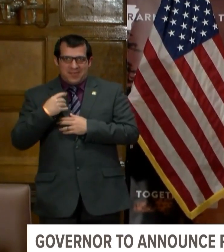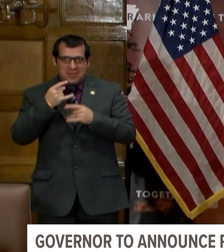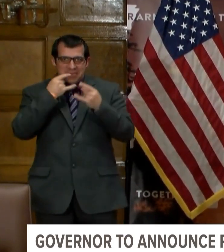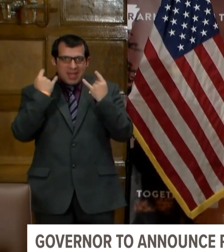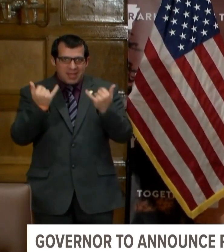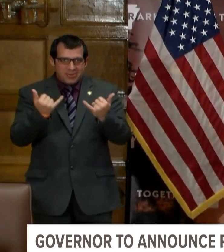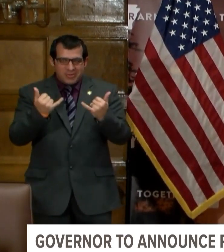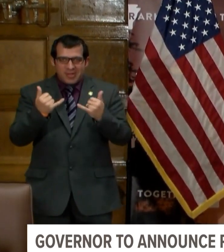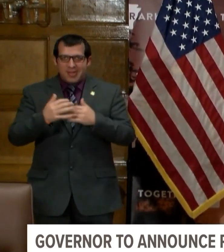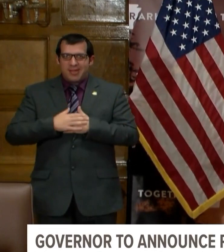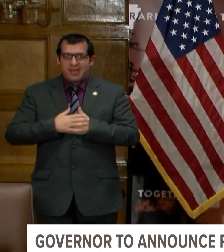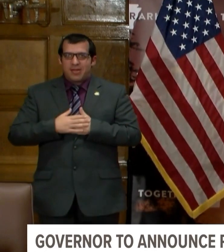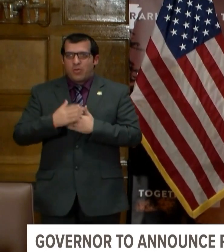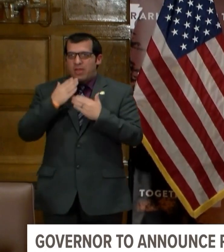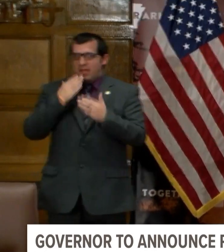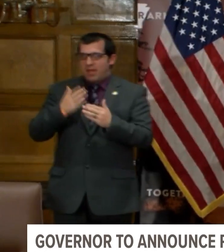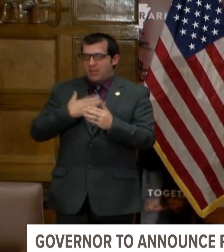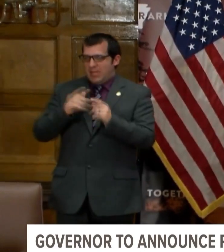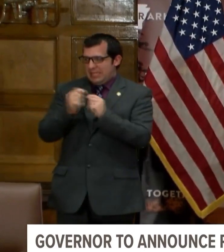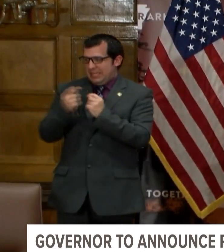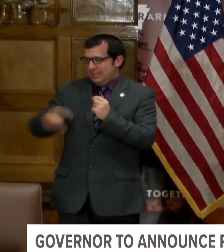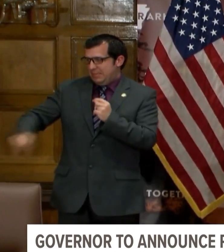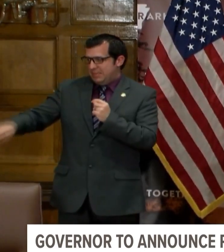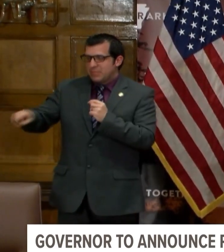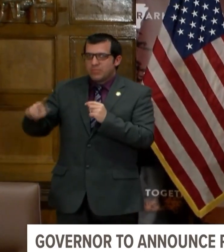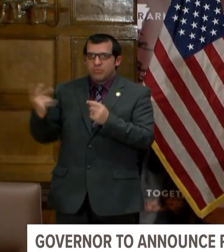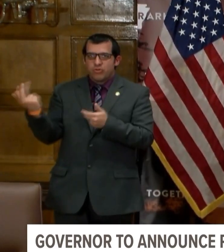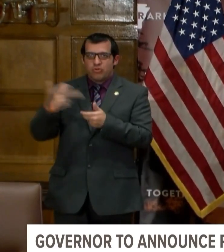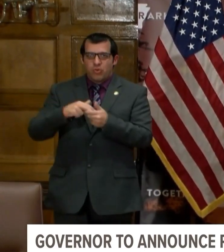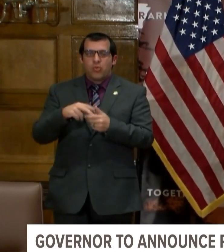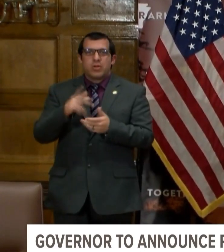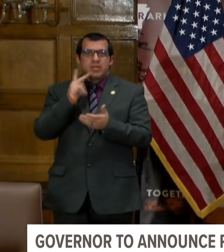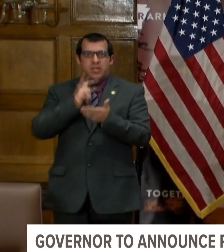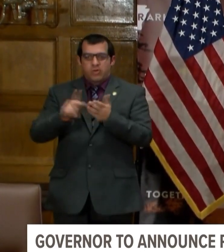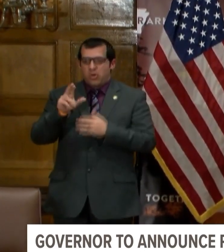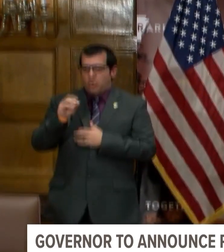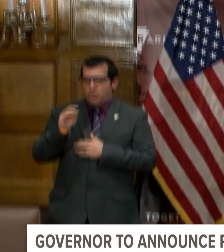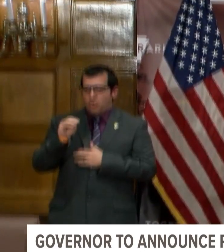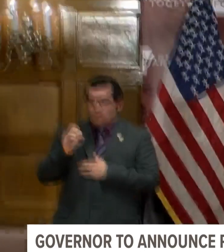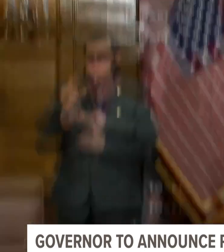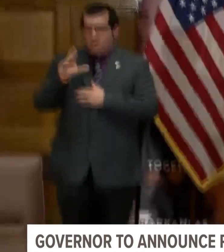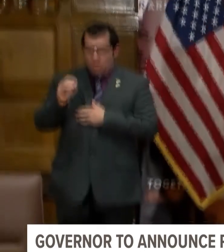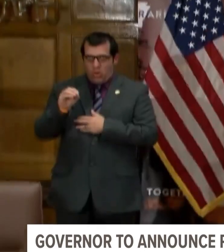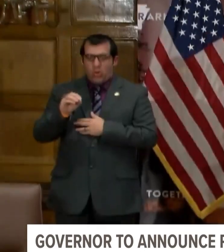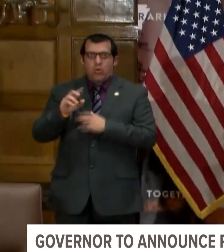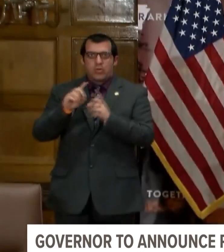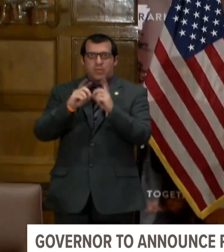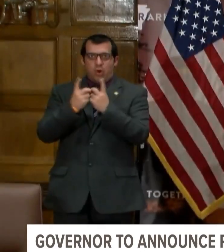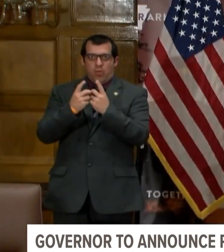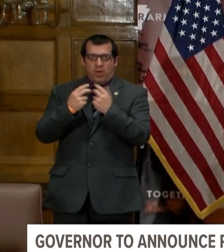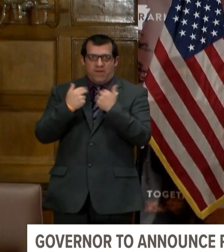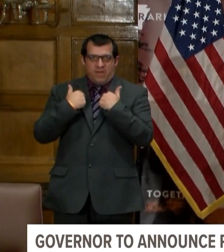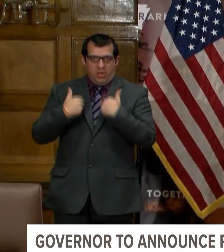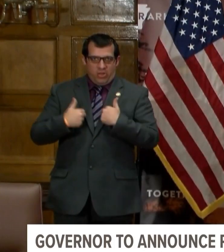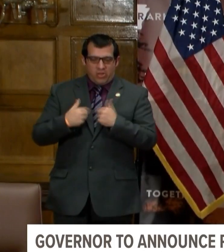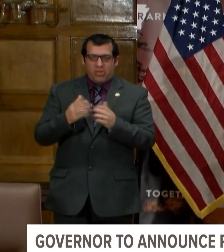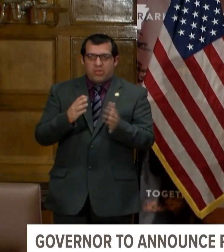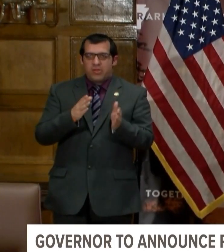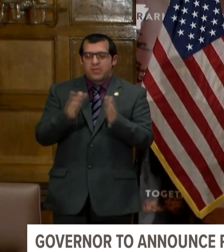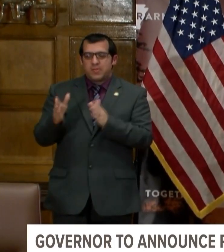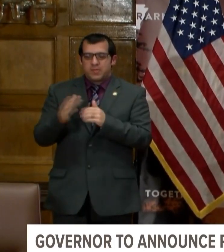want to thank my colleagues for joining me today. Of course, Secretary Romero of the Department of Health. We